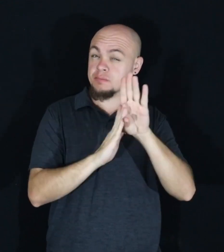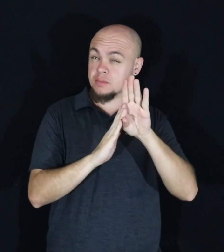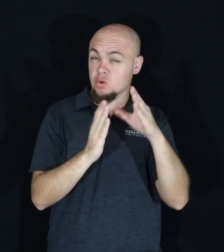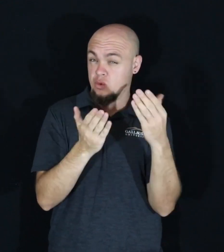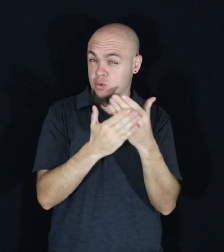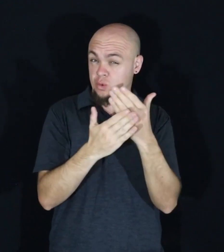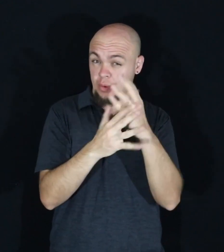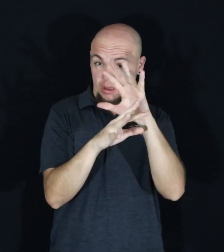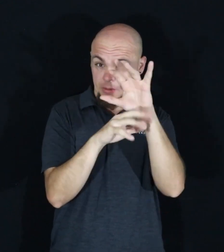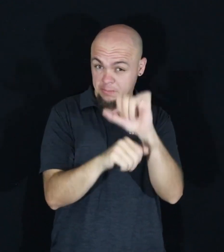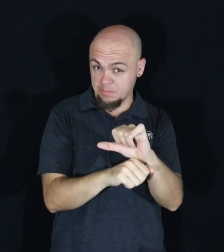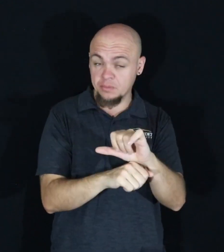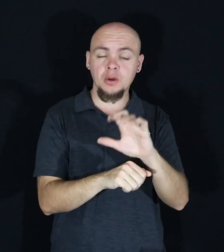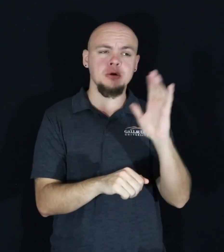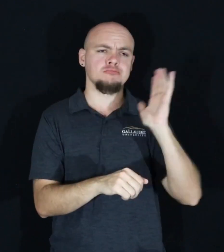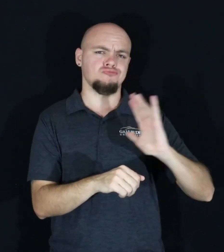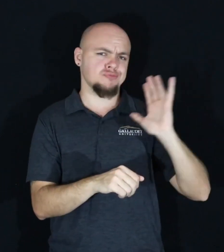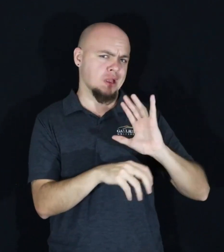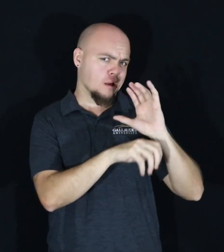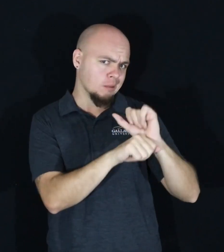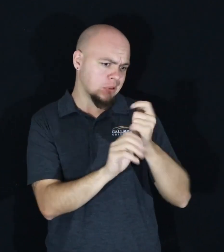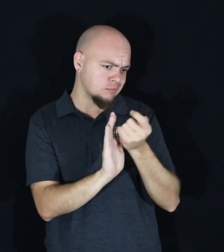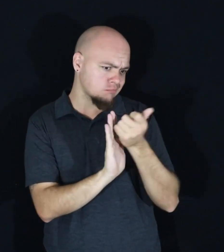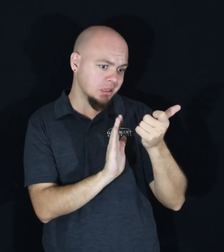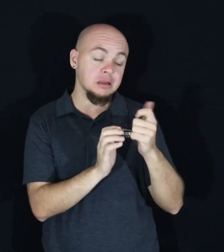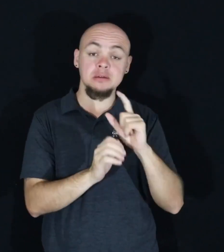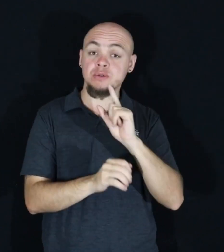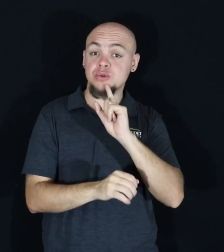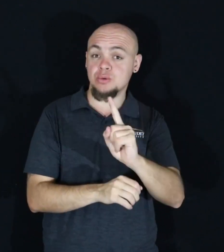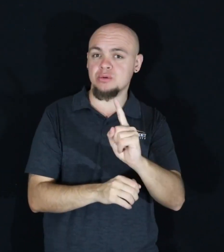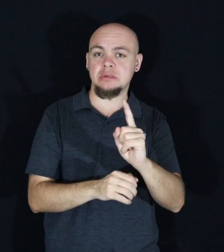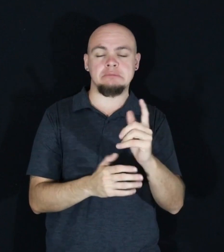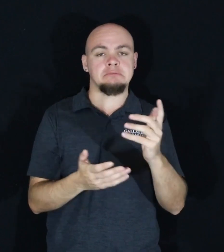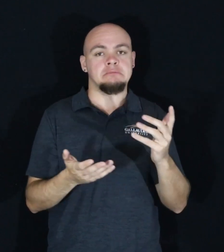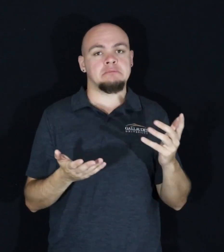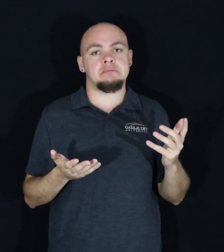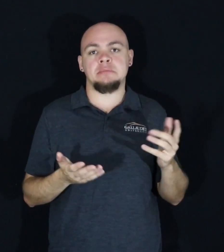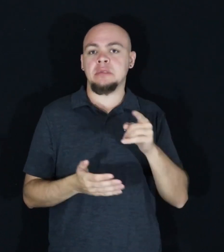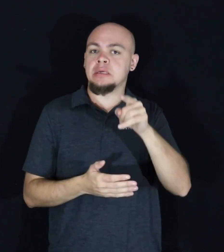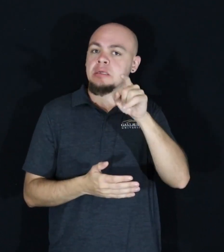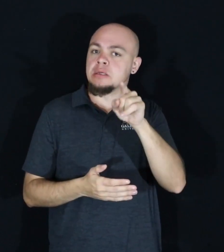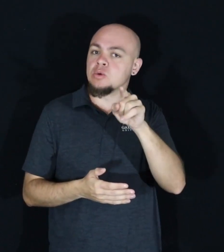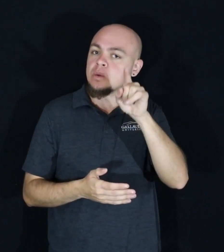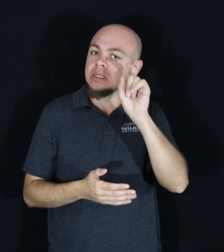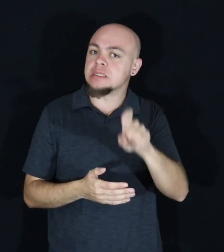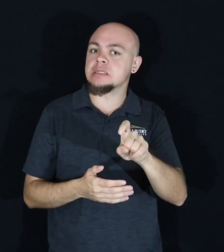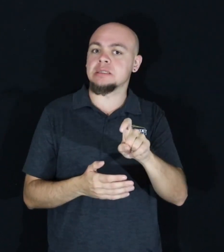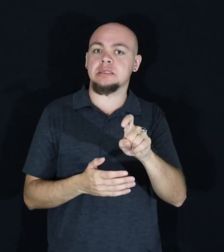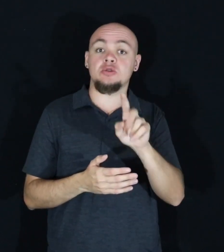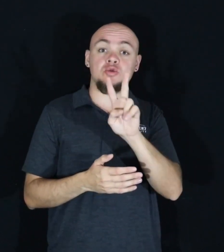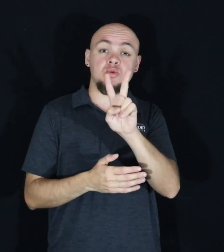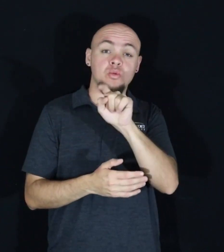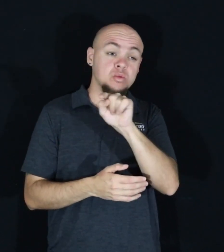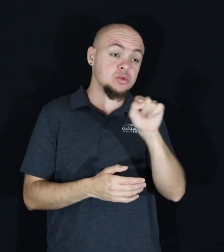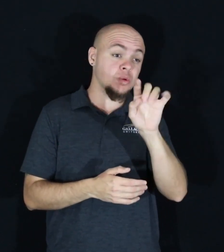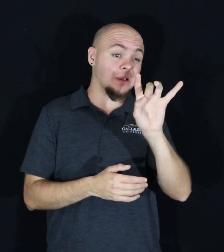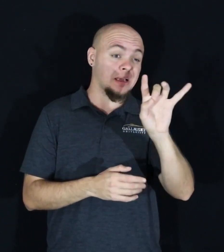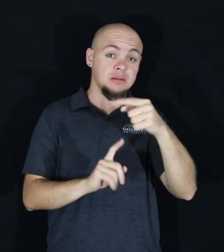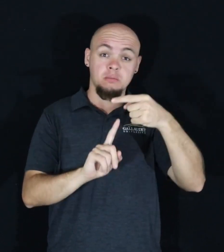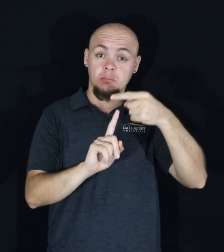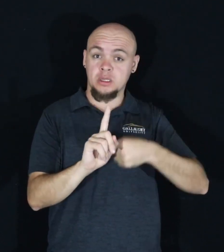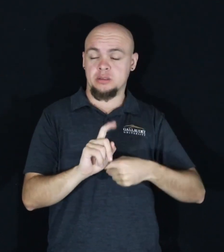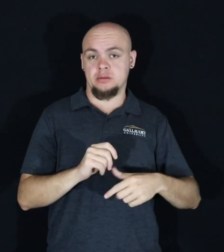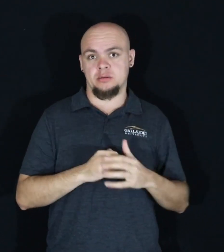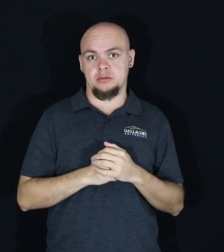habit or get rid of an old one, the truth is that you may need 2 to 8 months and